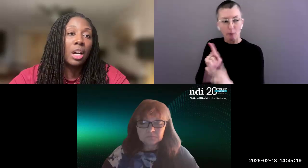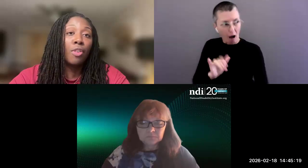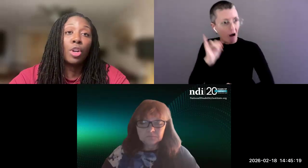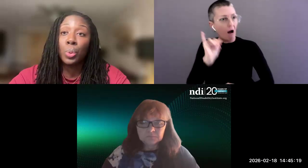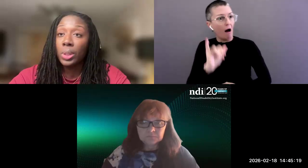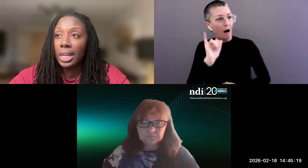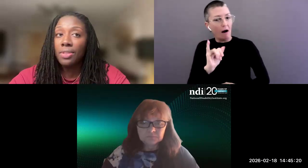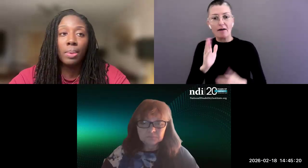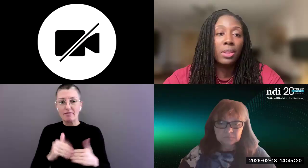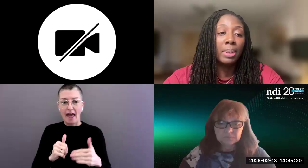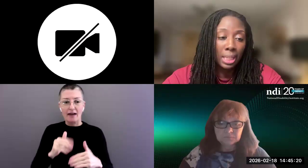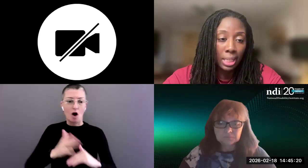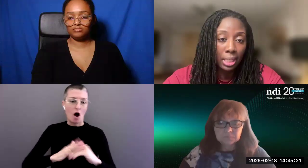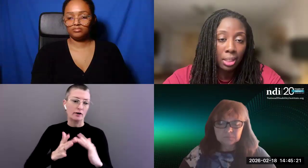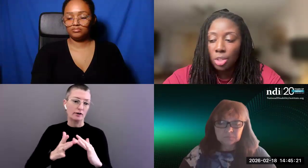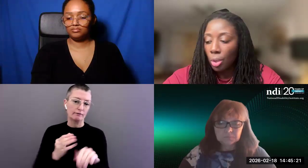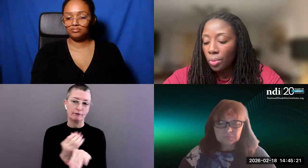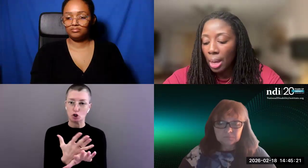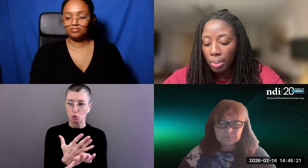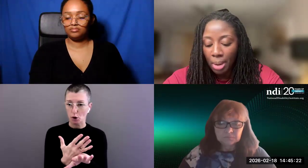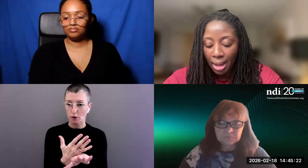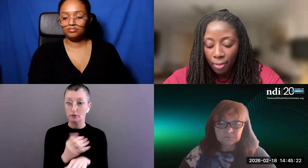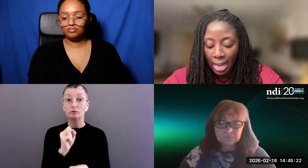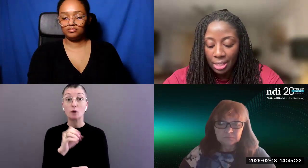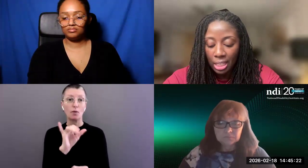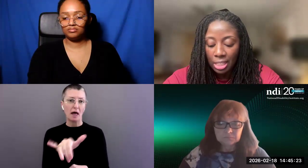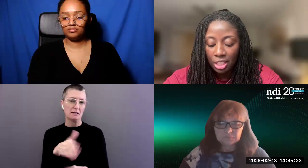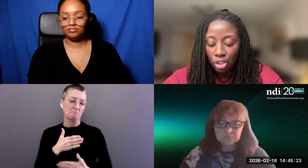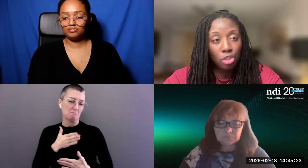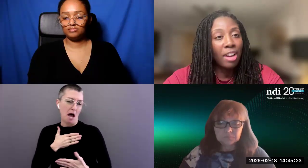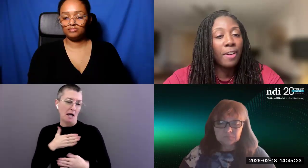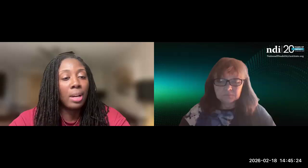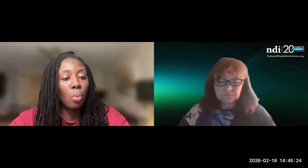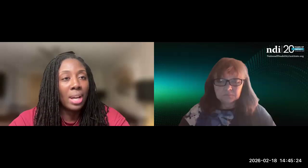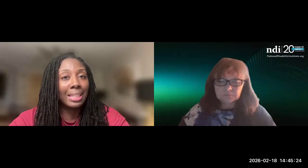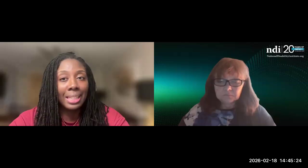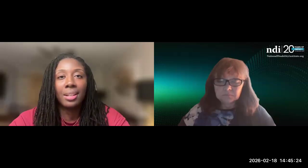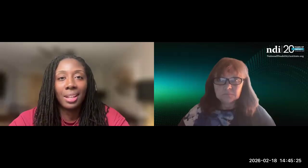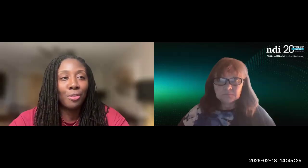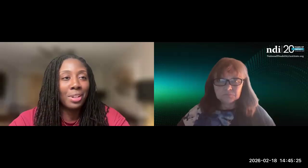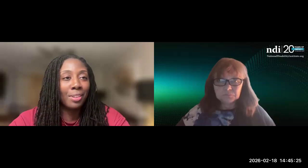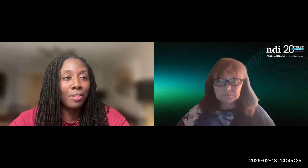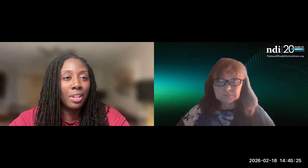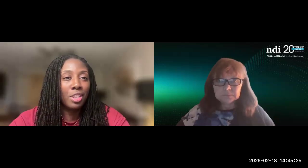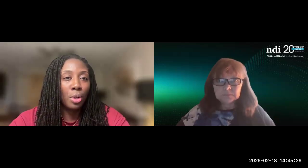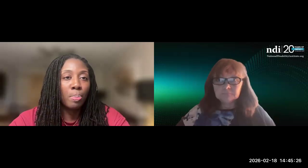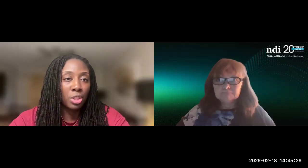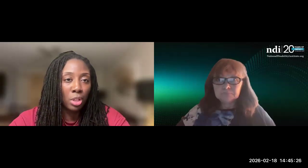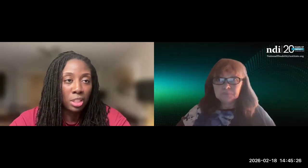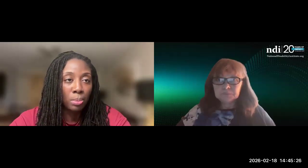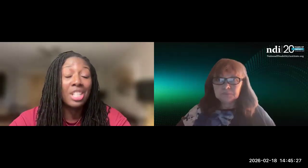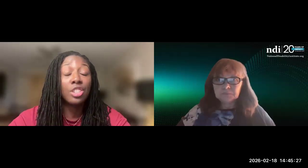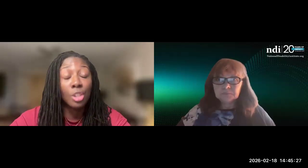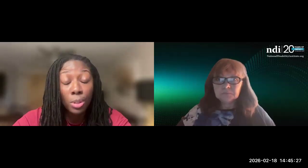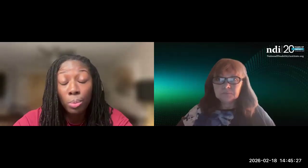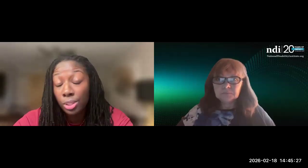doing a virtual one in the beginning. So that would be my advice is to just try to find a way to get in front of your